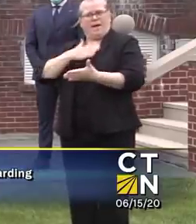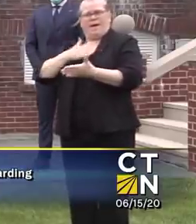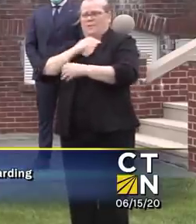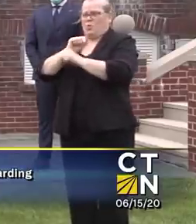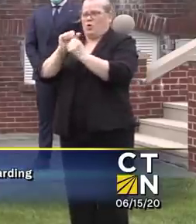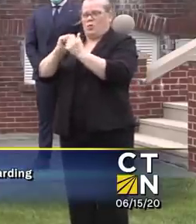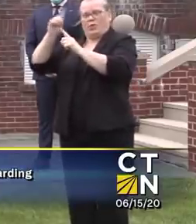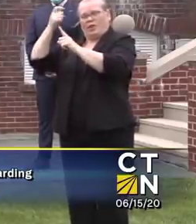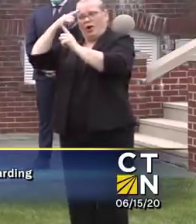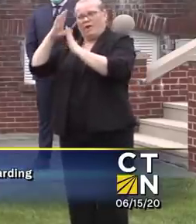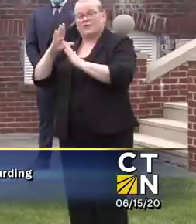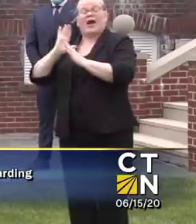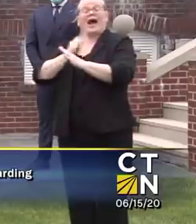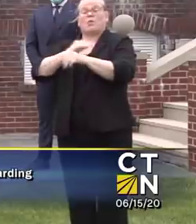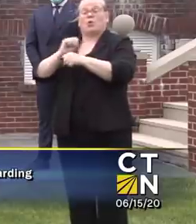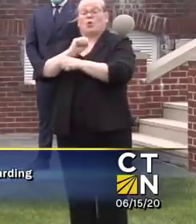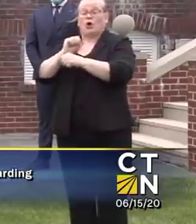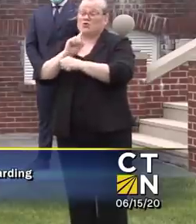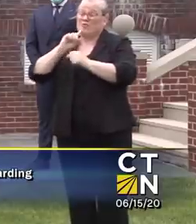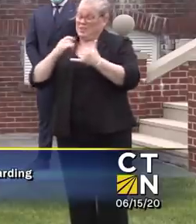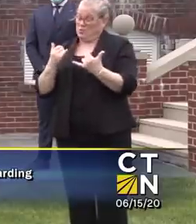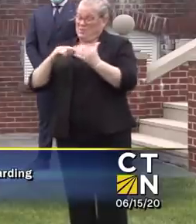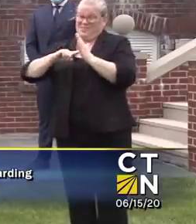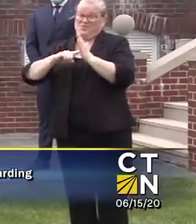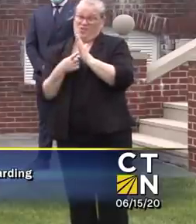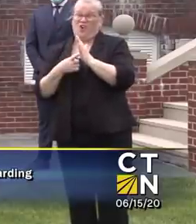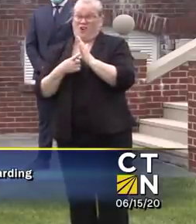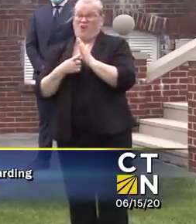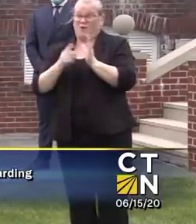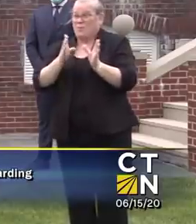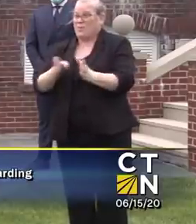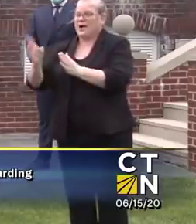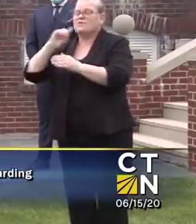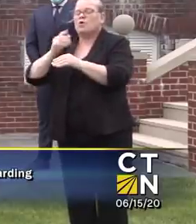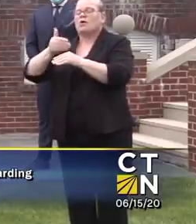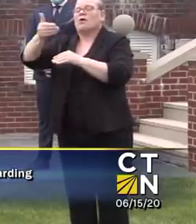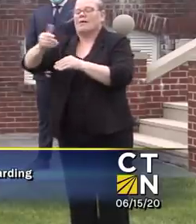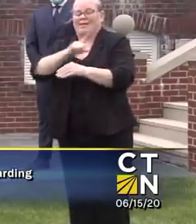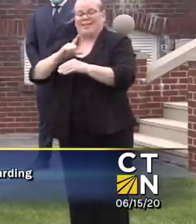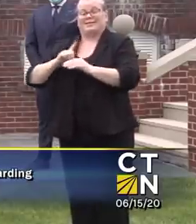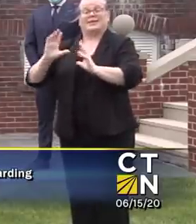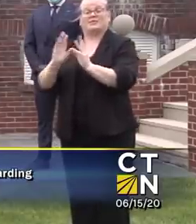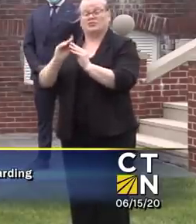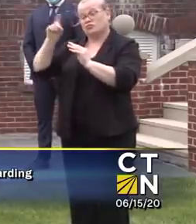we prepare for special session. So again, Governor, thank you. Thank you.